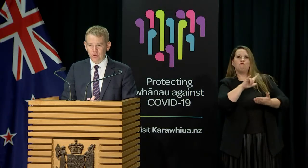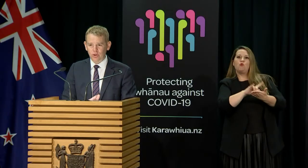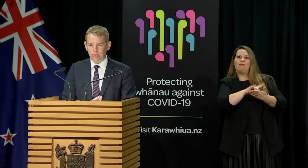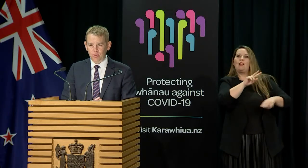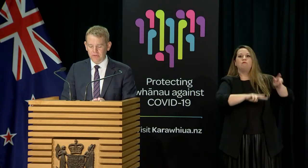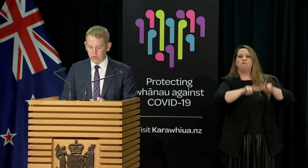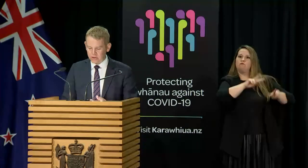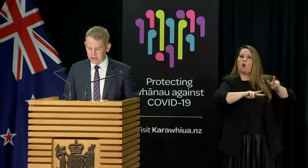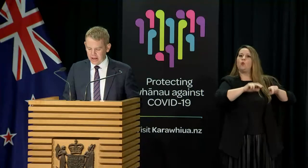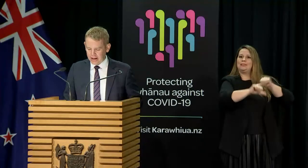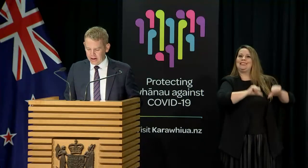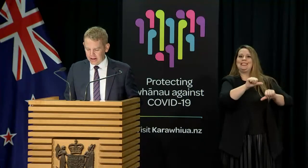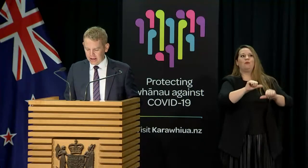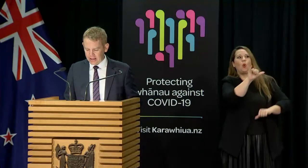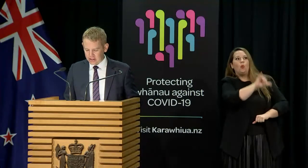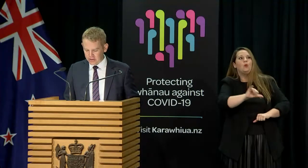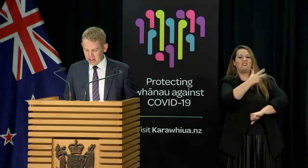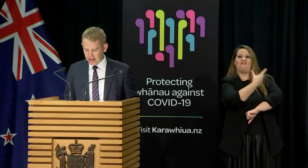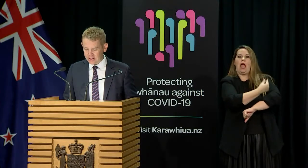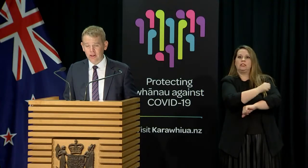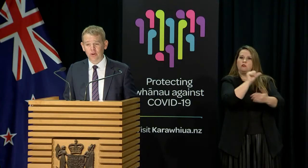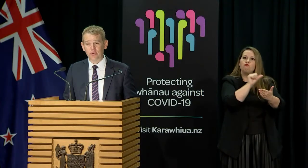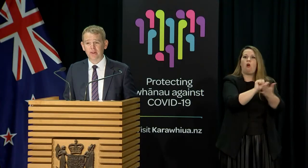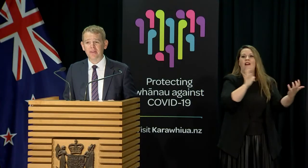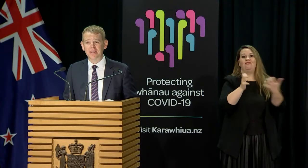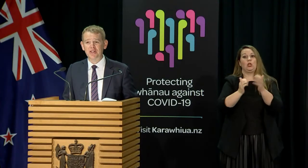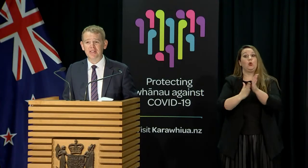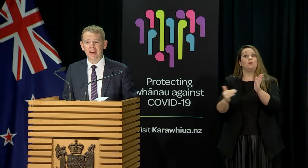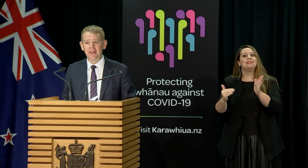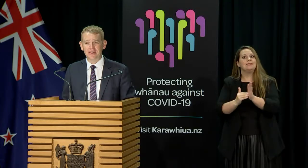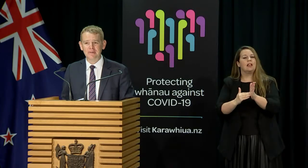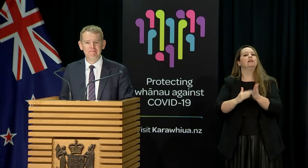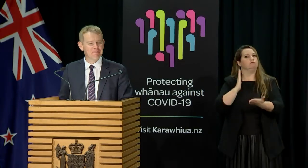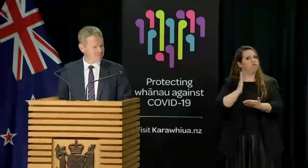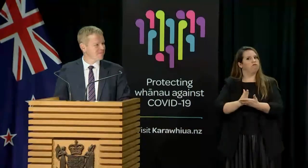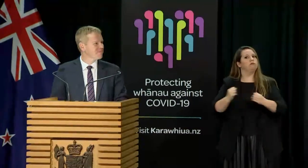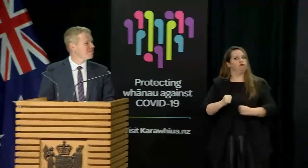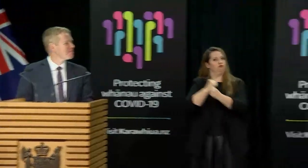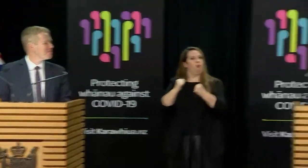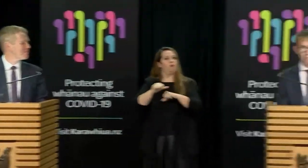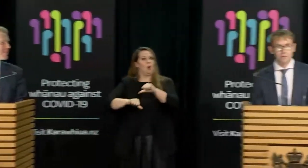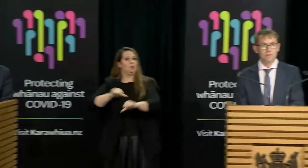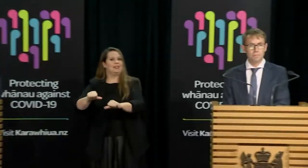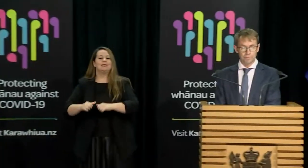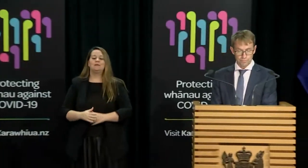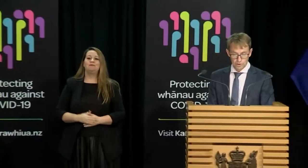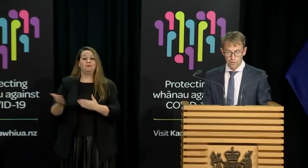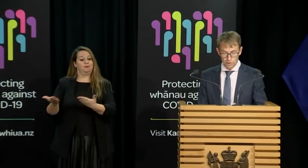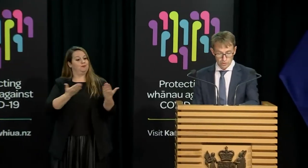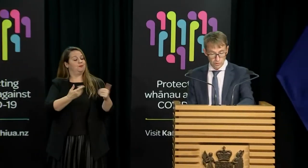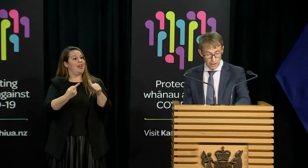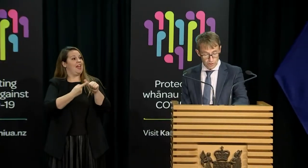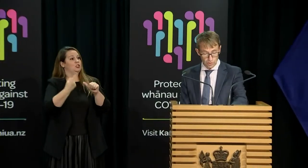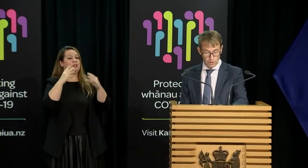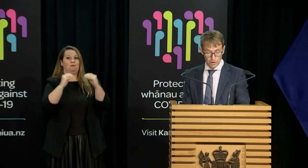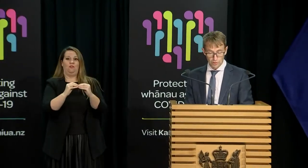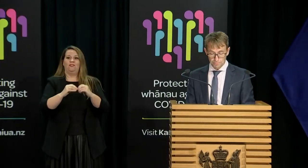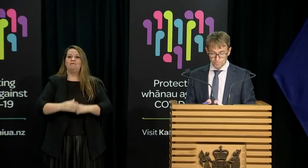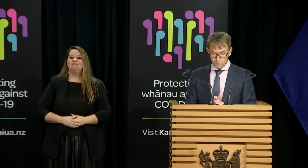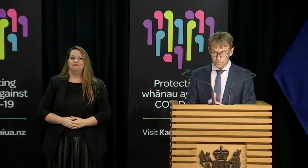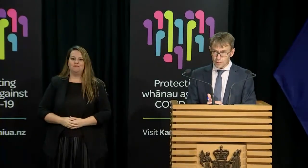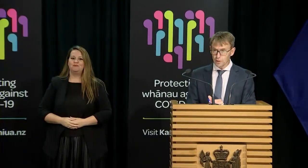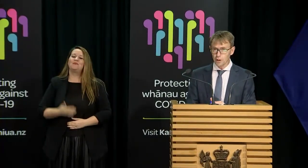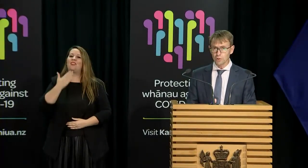hand over to Dr. Bloomfield, as I've indicated, and then I've got a few other things to say at the end. Thank you, Minister. Kia ora koutou katoa.